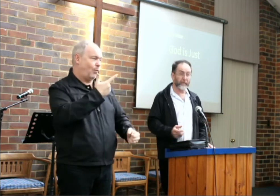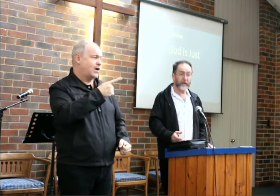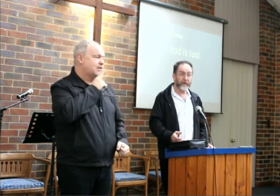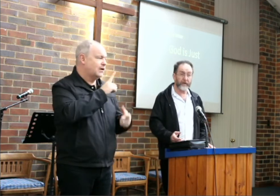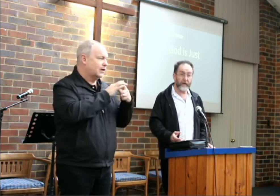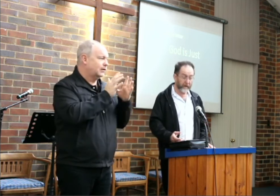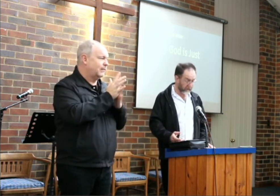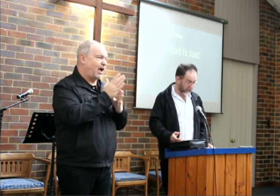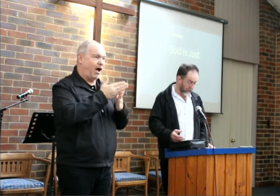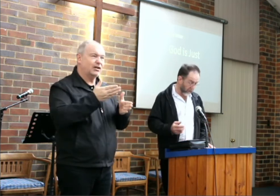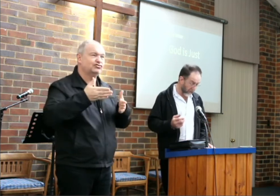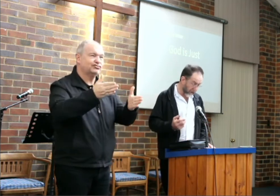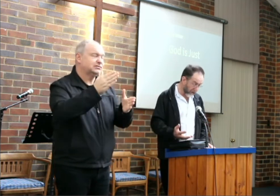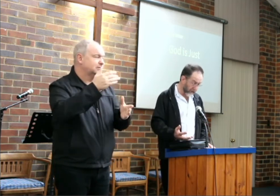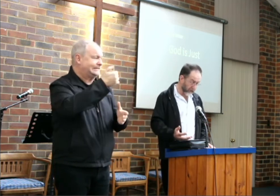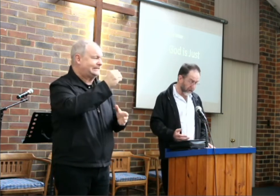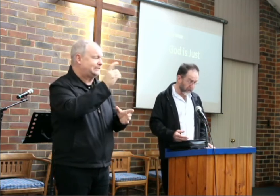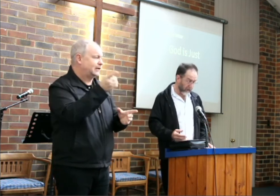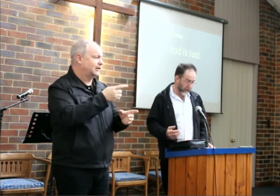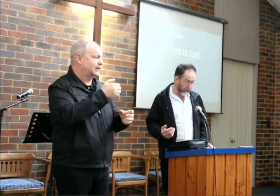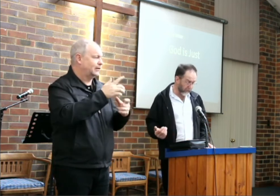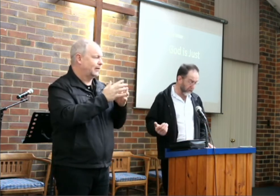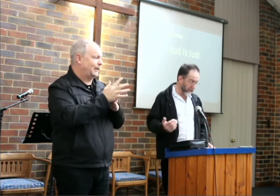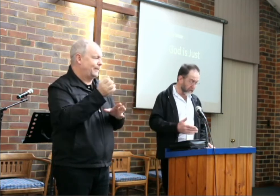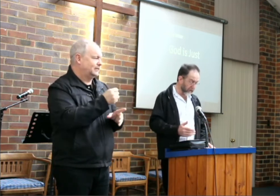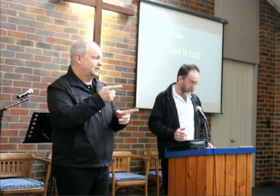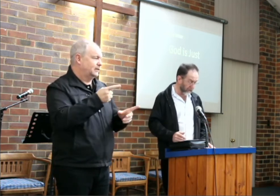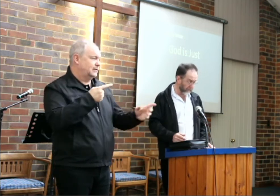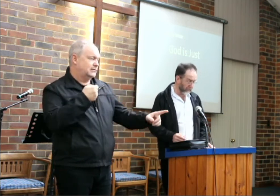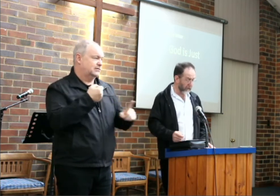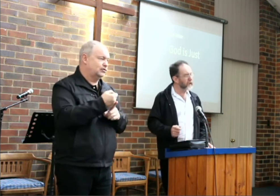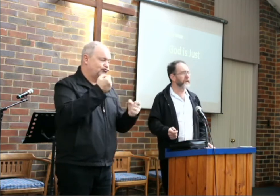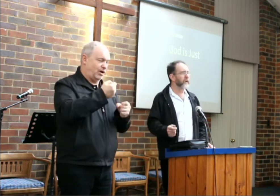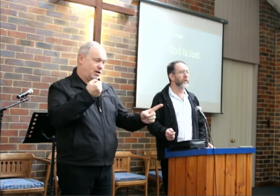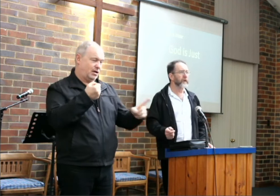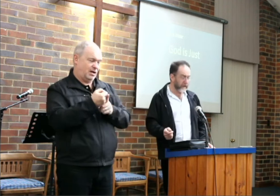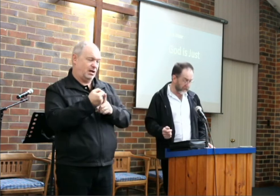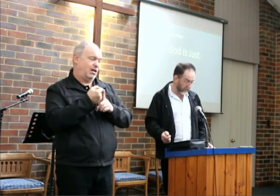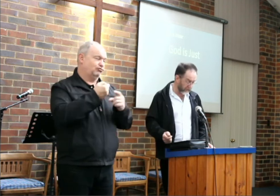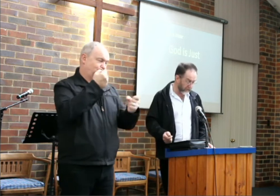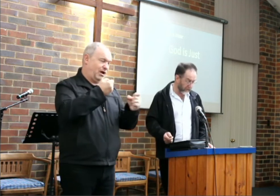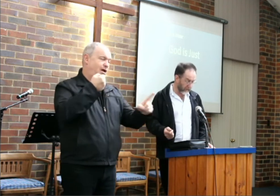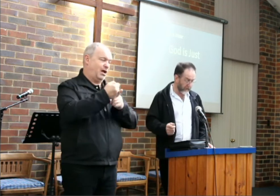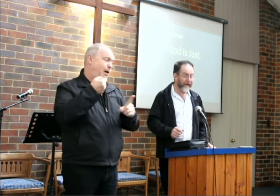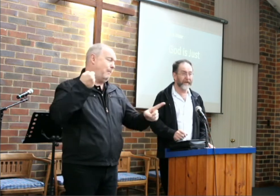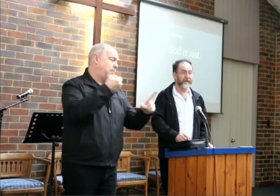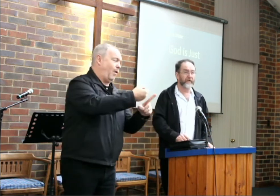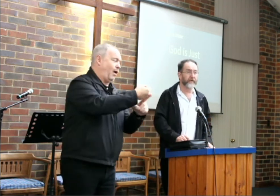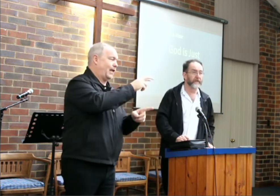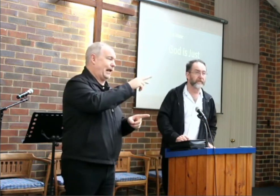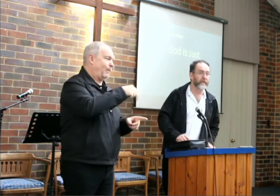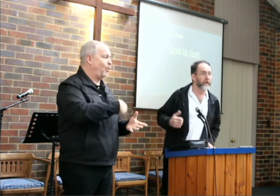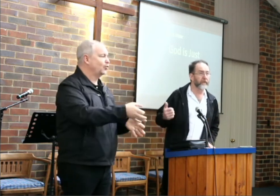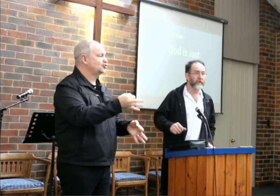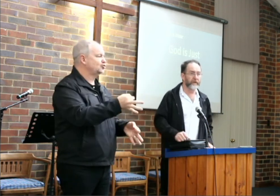a suburban street when he hit a truck, catapulting him into the couple as they were walking their dogs in Alexandra